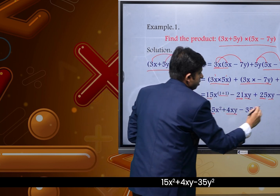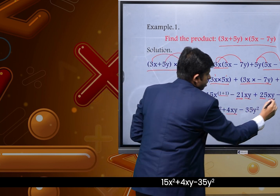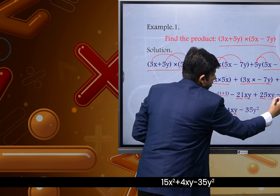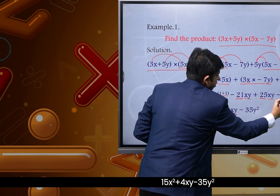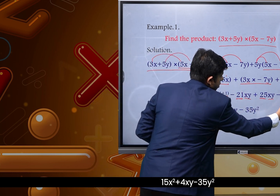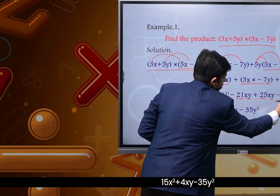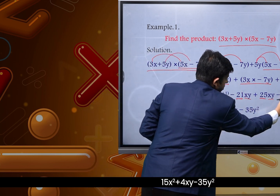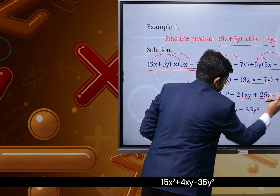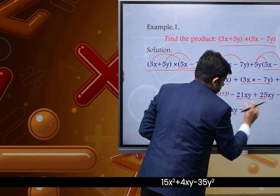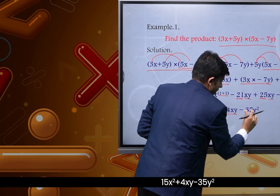minus 35y square.